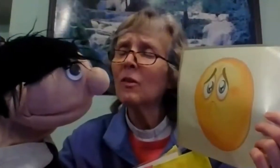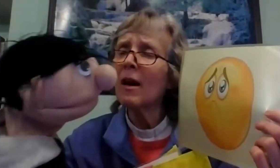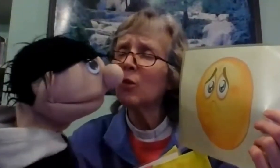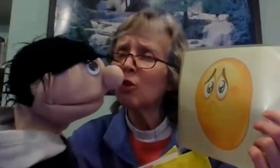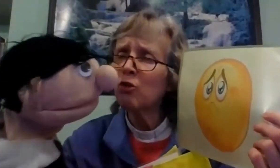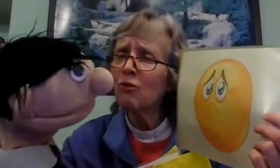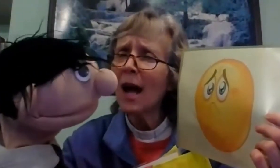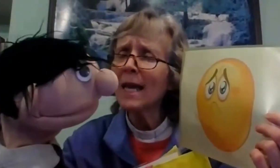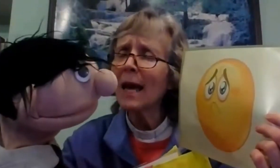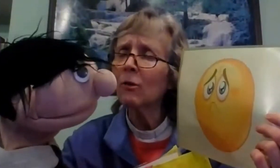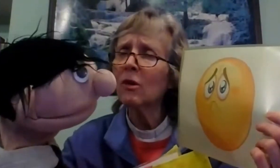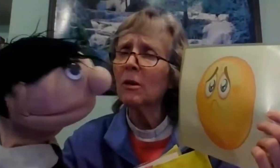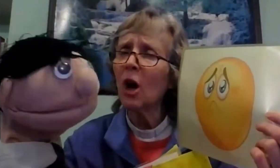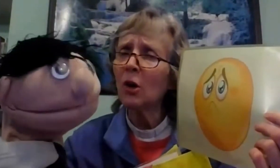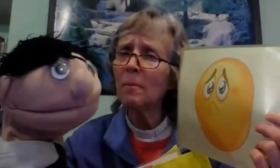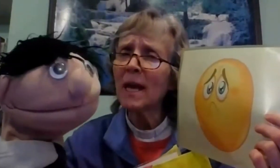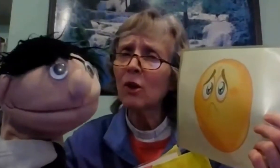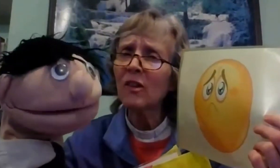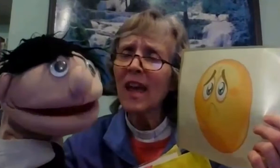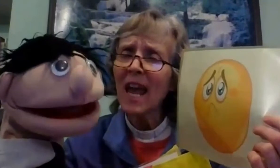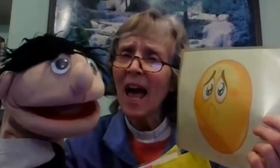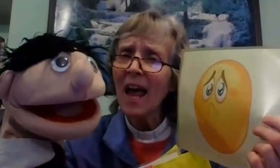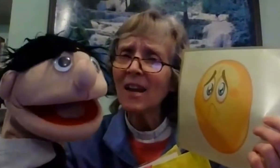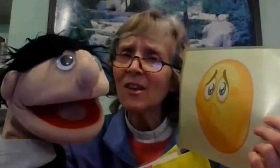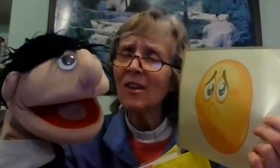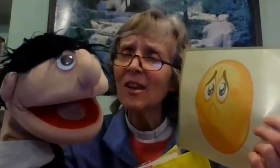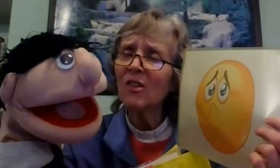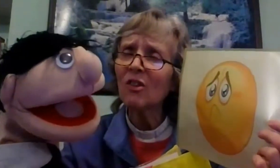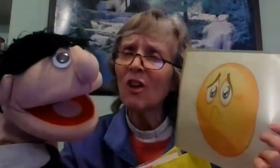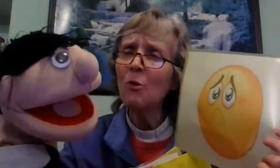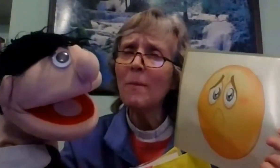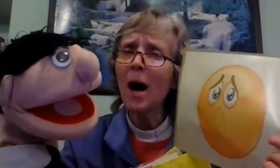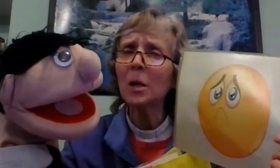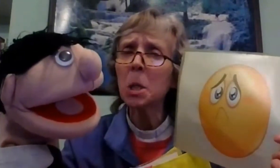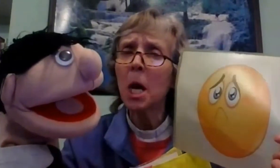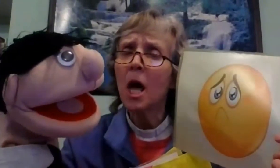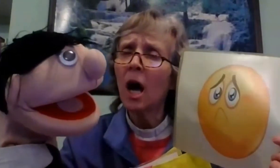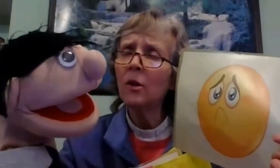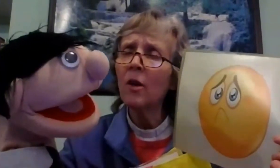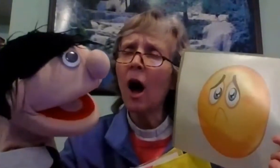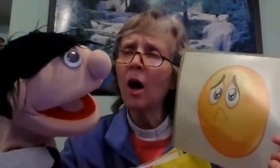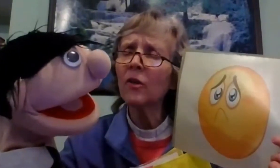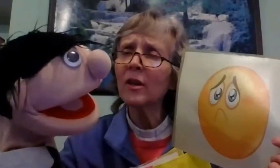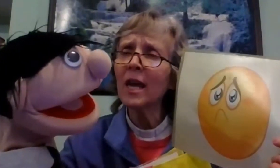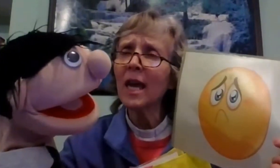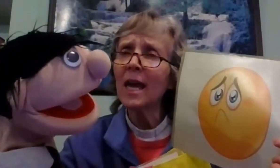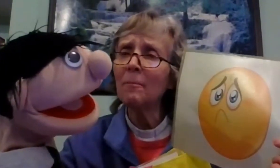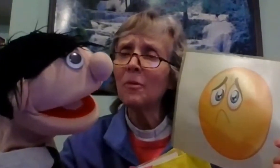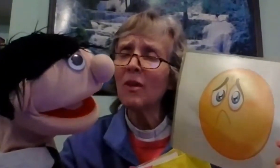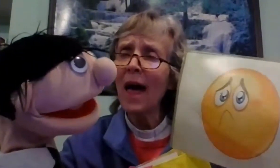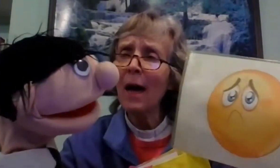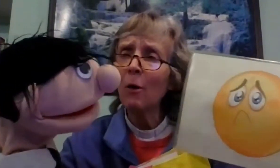themselves crying out to God because they hated it so much and asking him to help